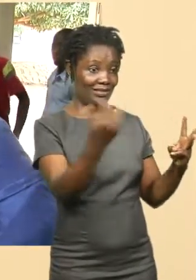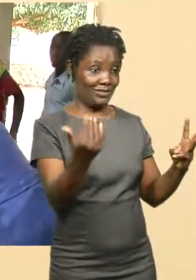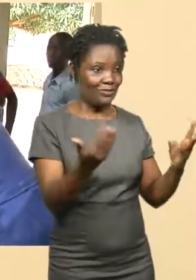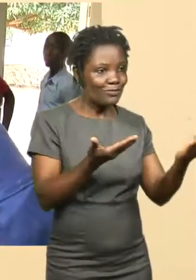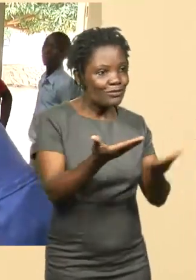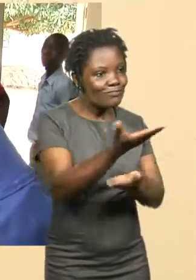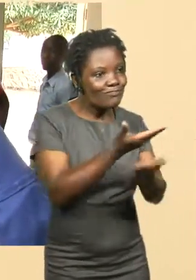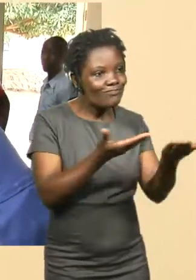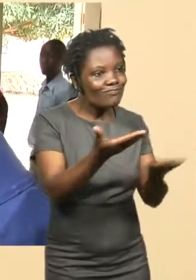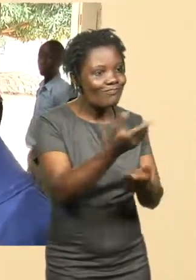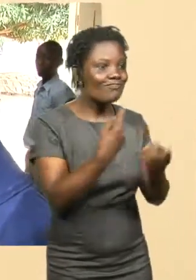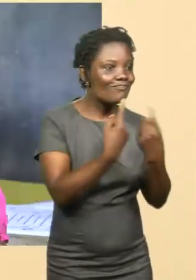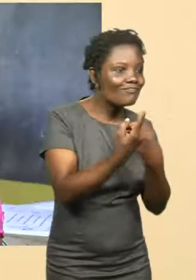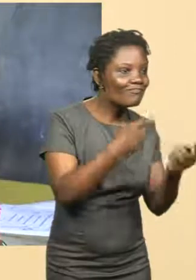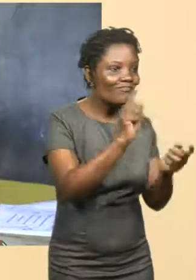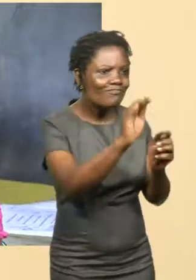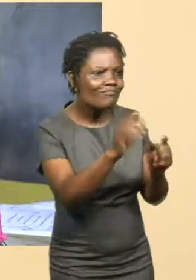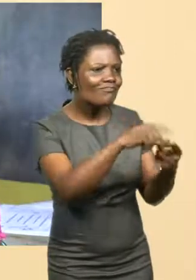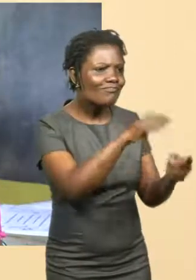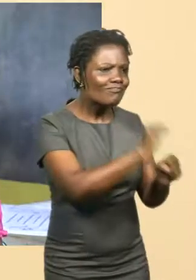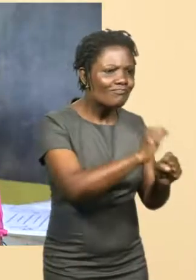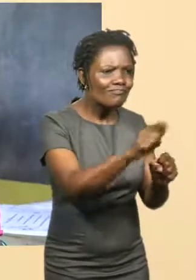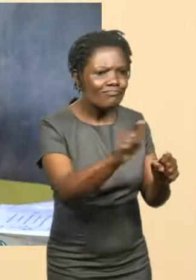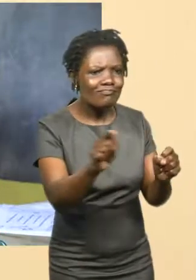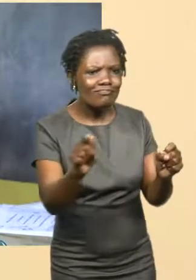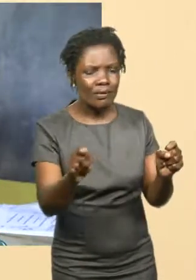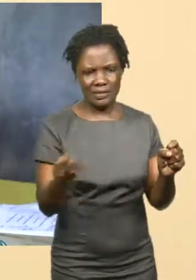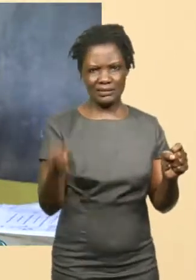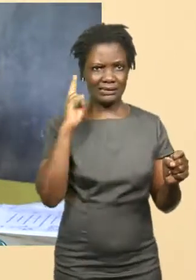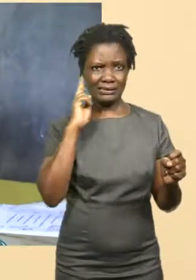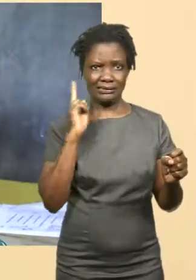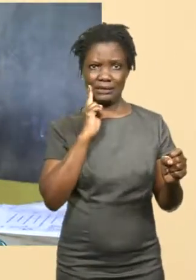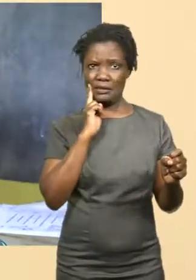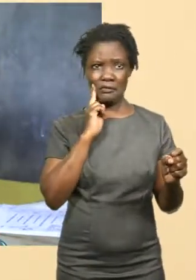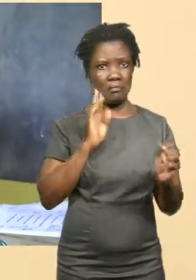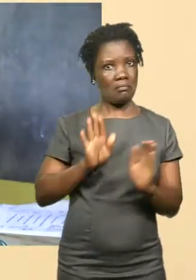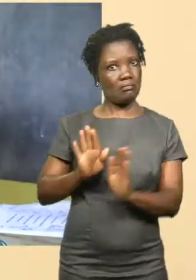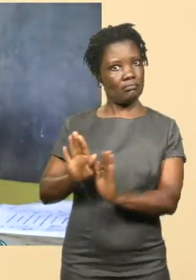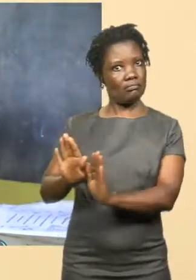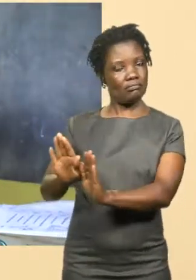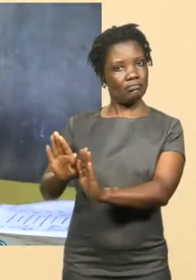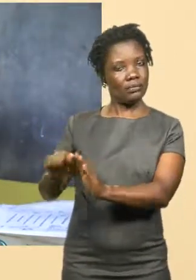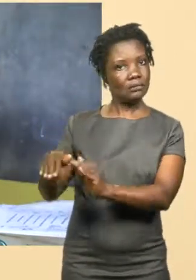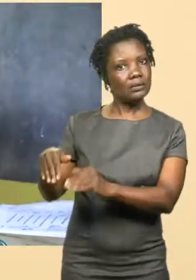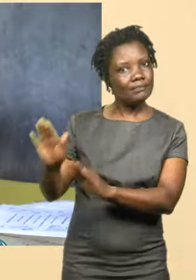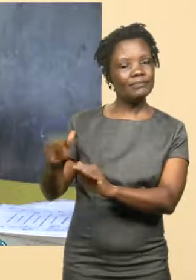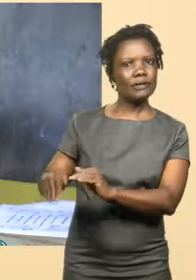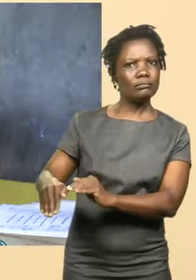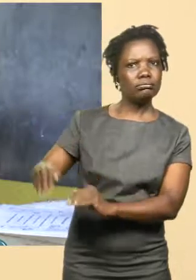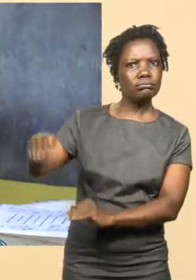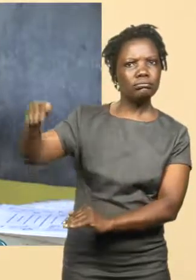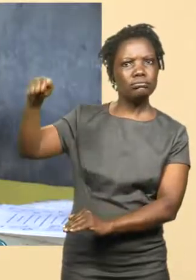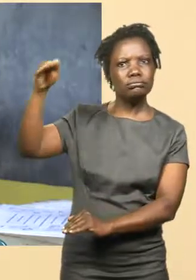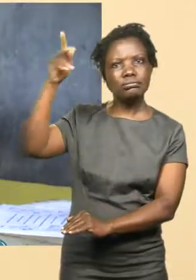deaf child that do this also, they kind of leave them. So this child grows without skills. Skills,